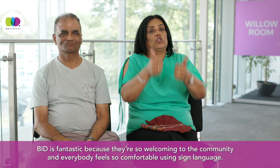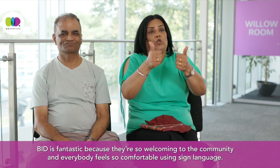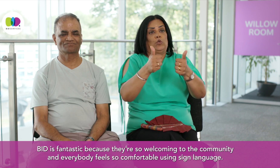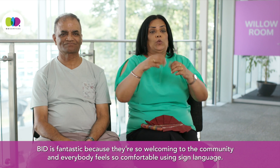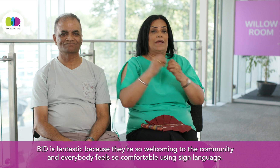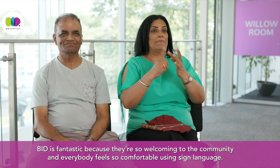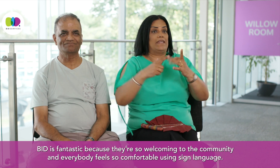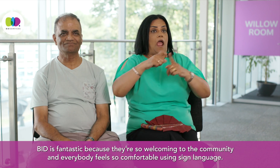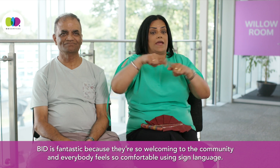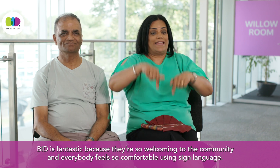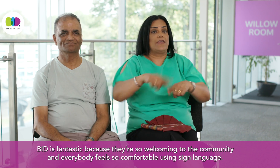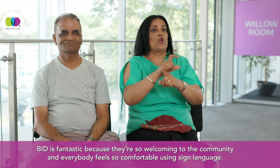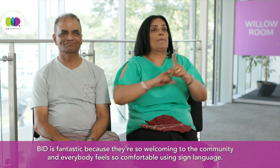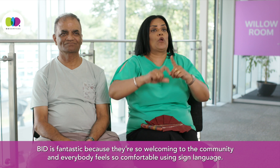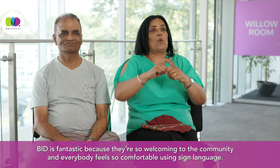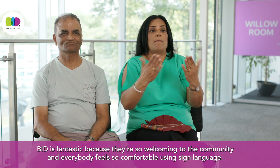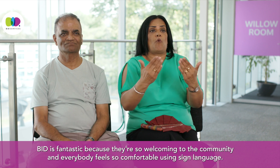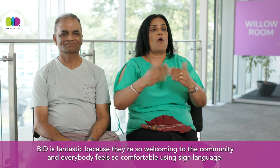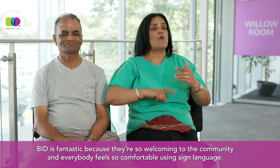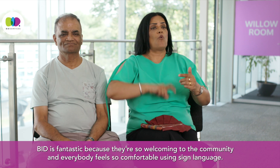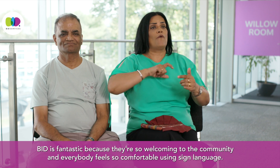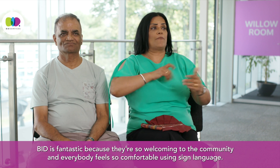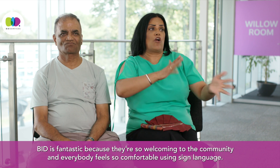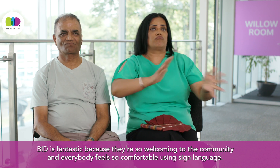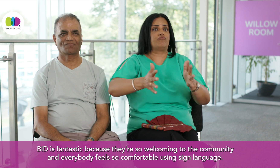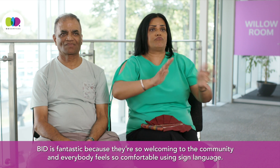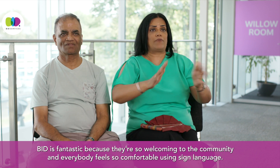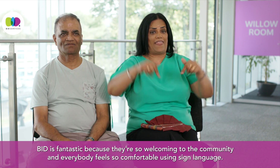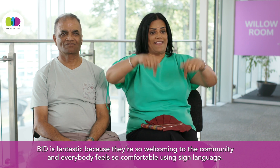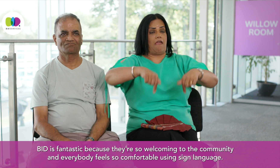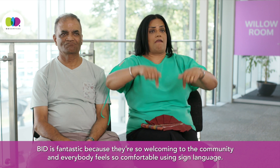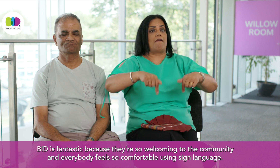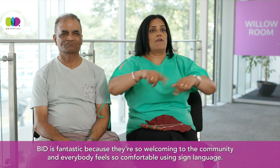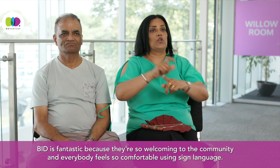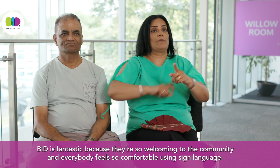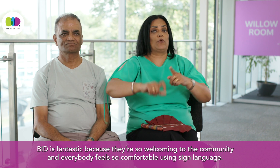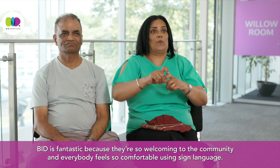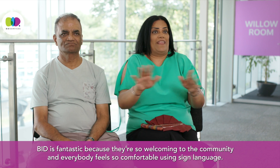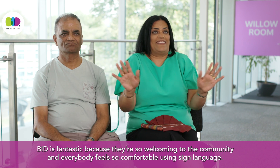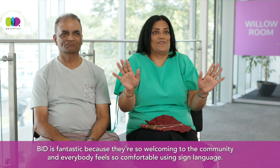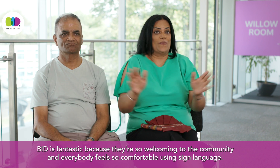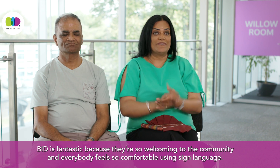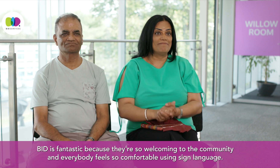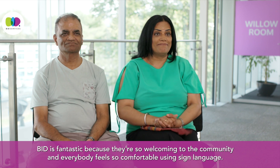BID is fantastic because they're so welcoming to the community and everybody feels so comfortable using sign